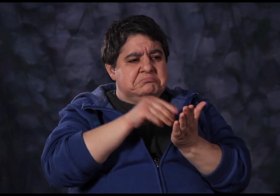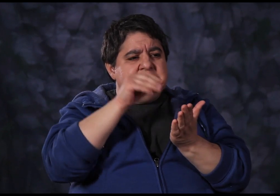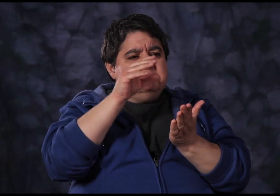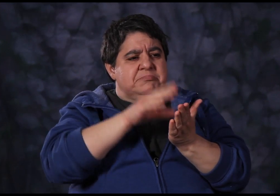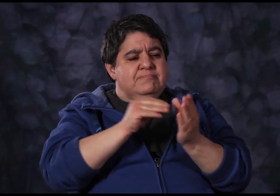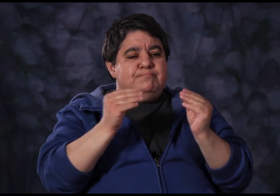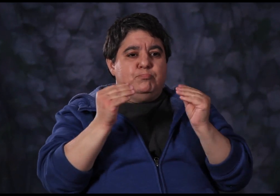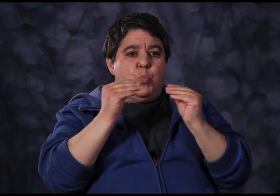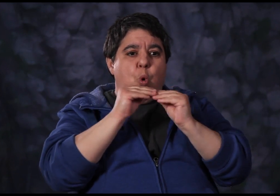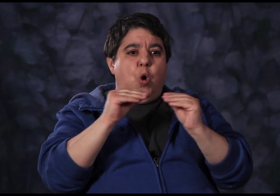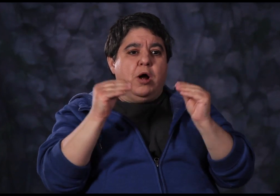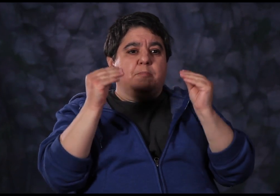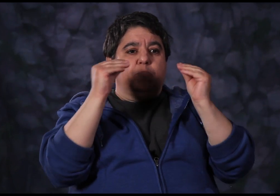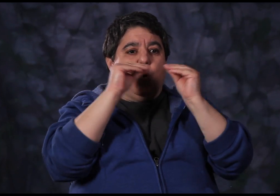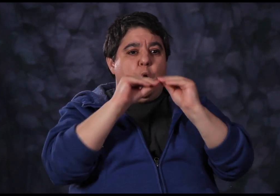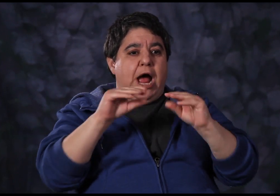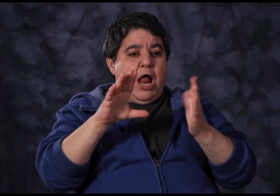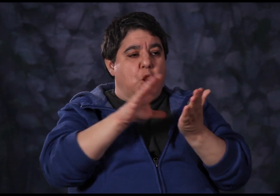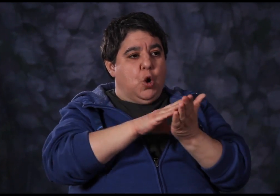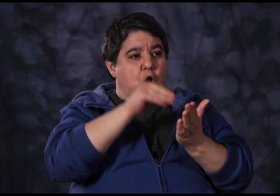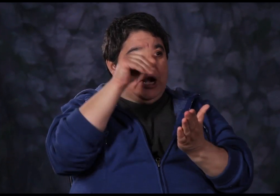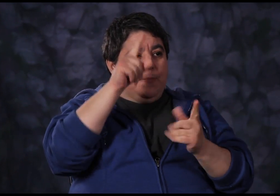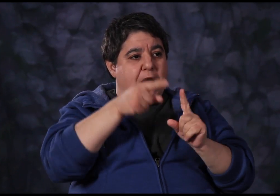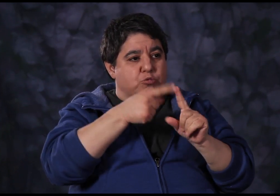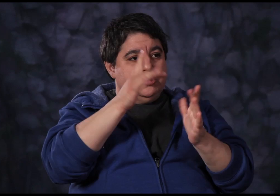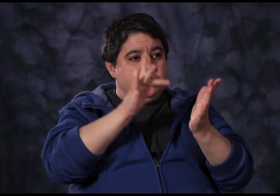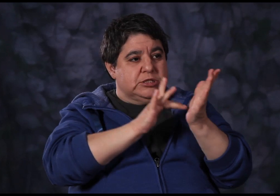I went to Sunday school, and I learned more about Jesus.